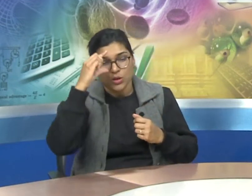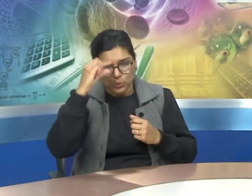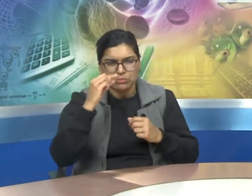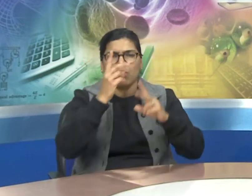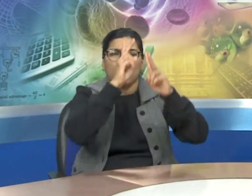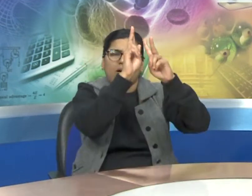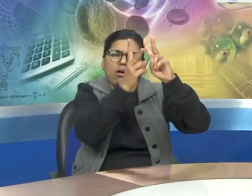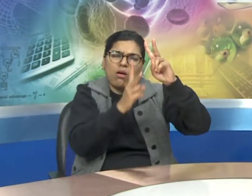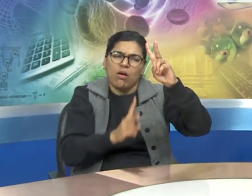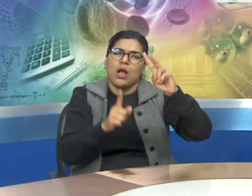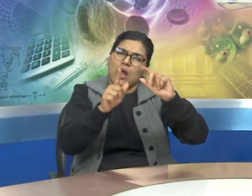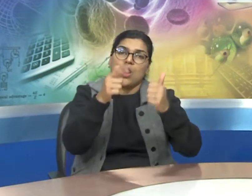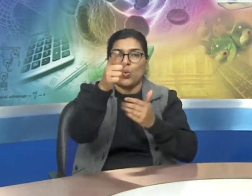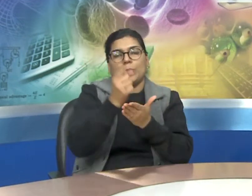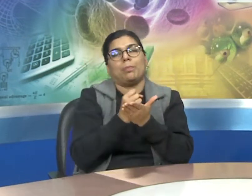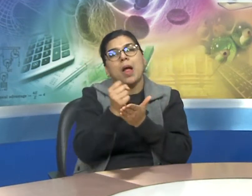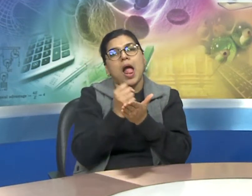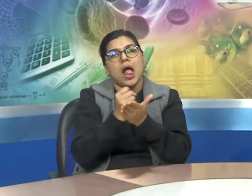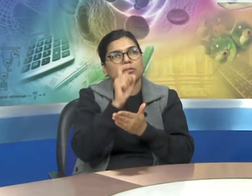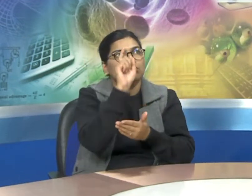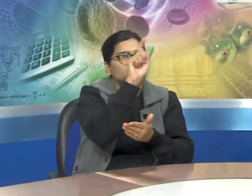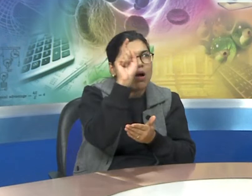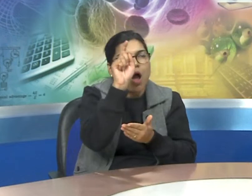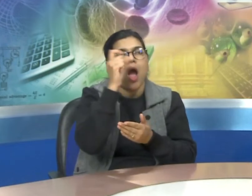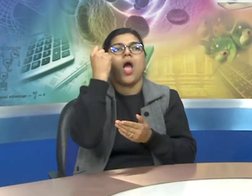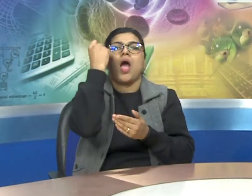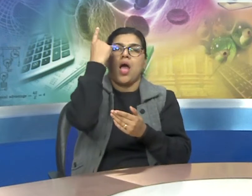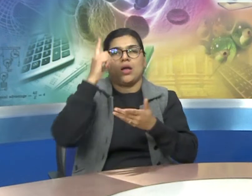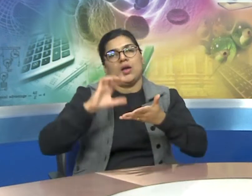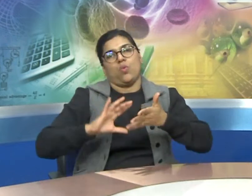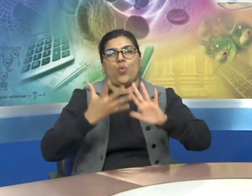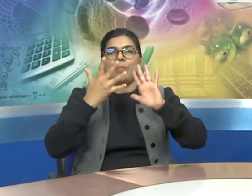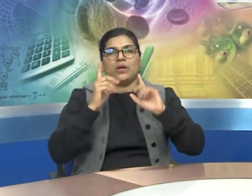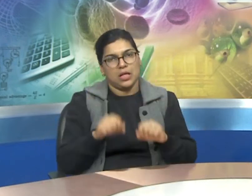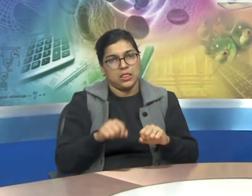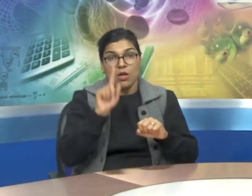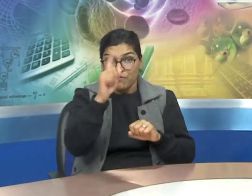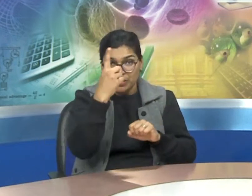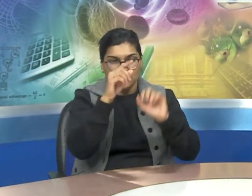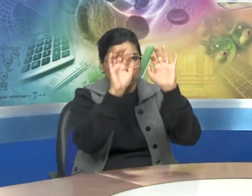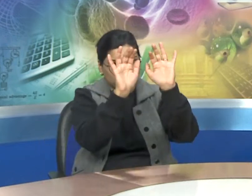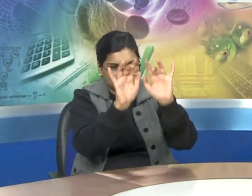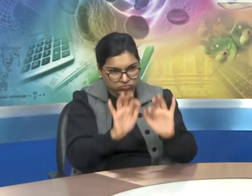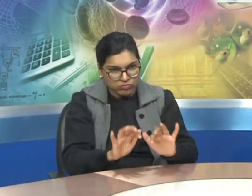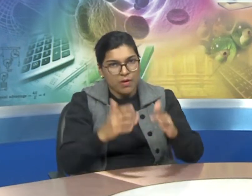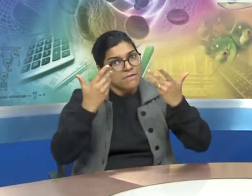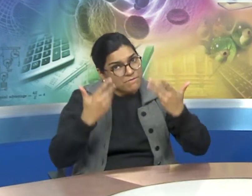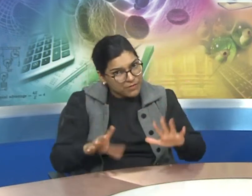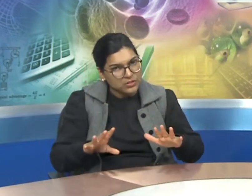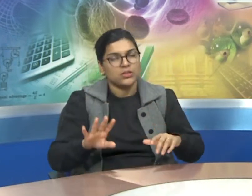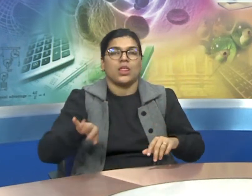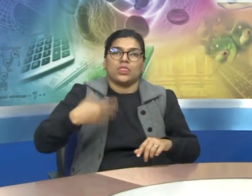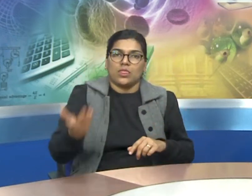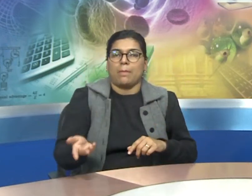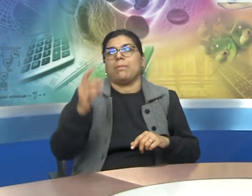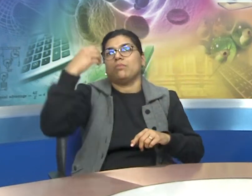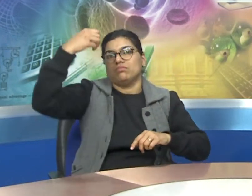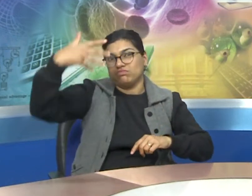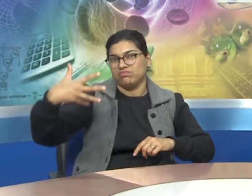If you want to make it capital letters or you want to make it in small letters, both